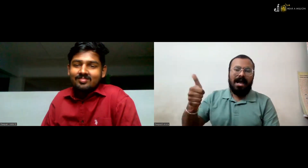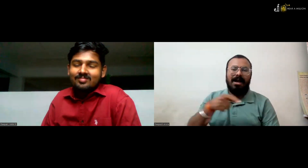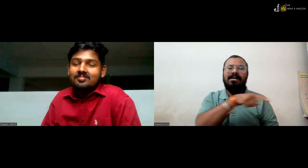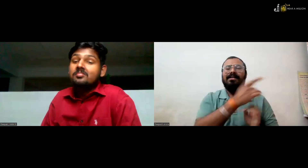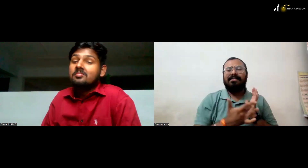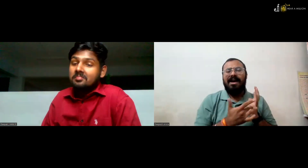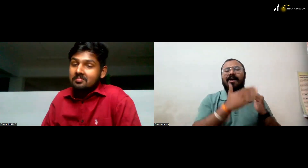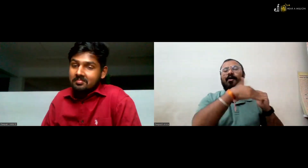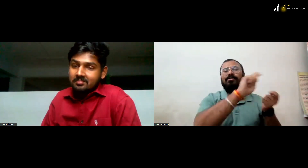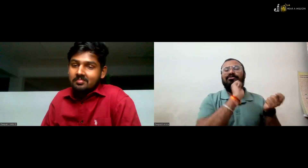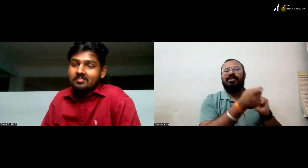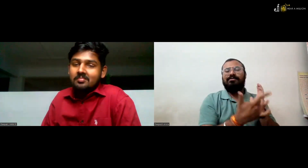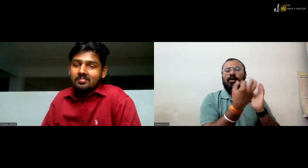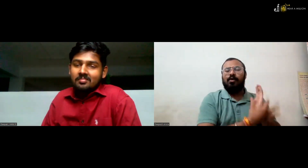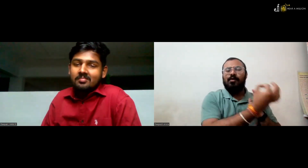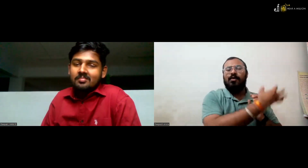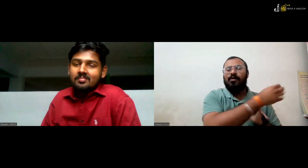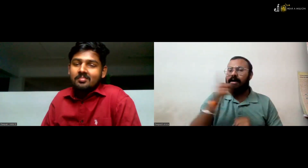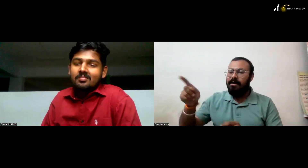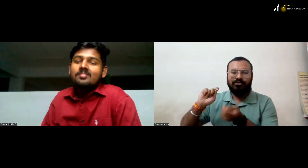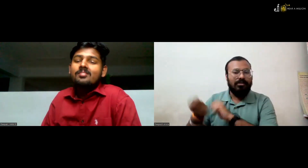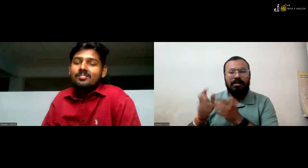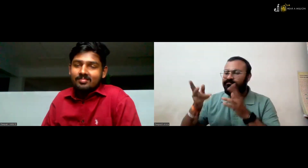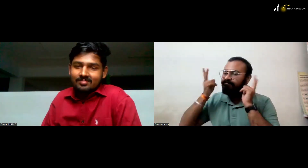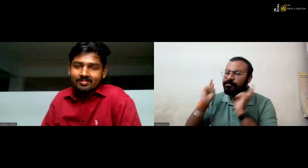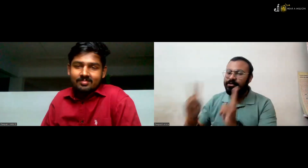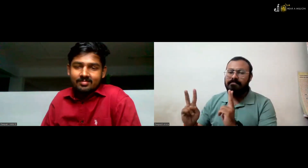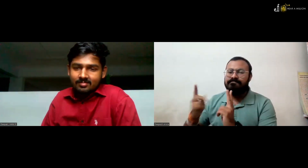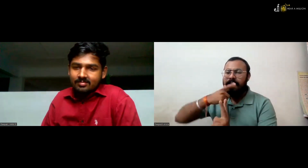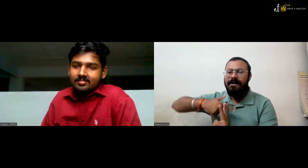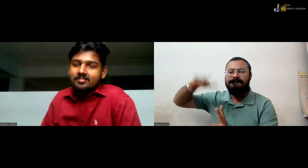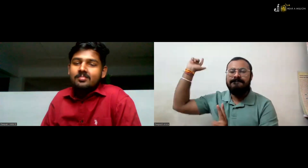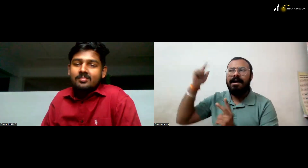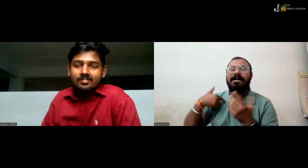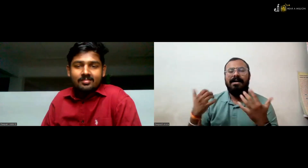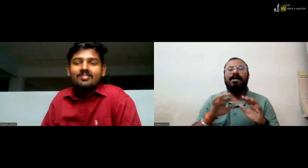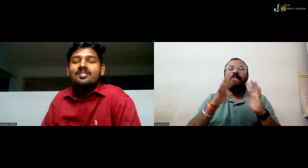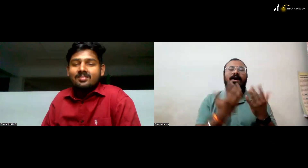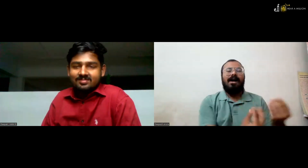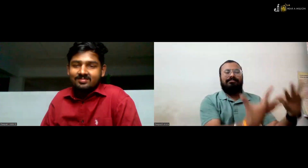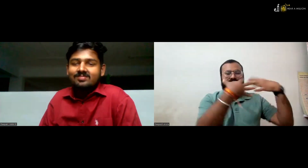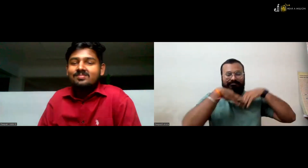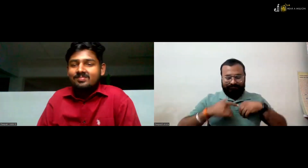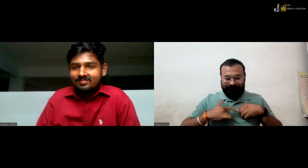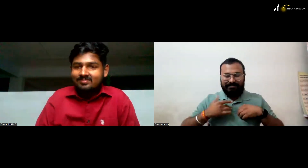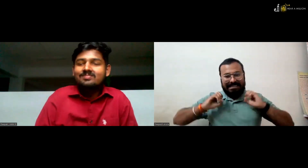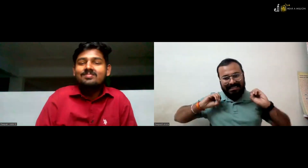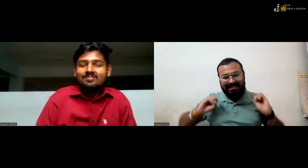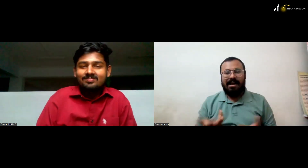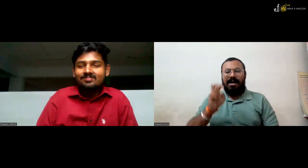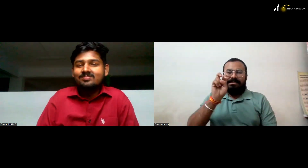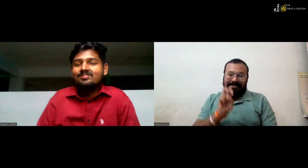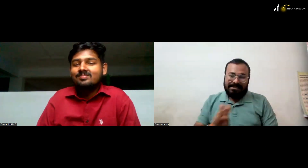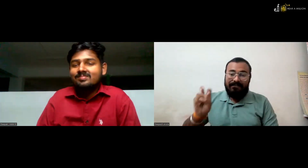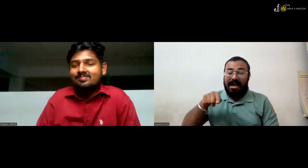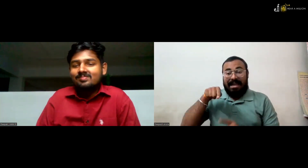modernization, we can find many much changes in our society, but there are some places where we can't even see